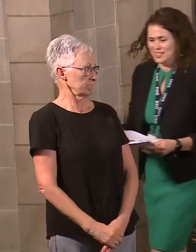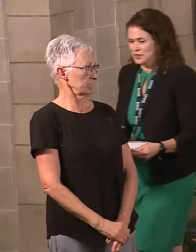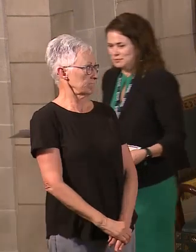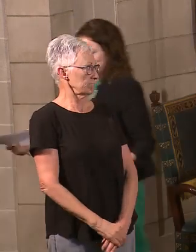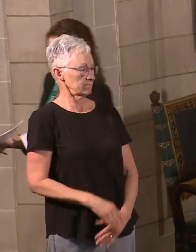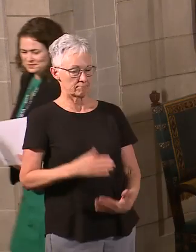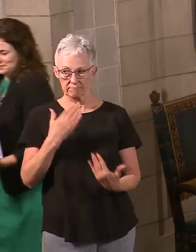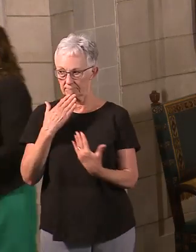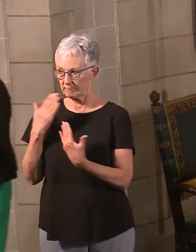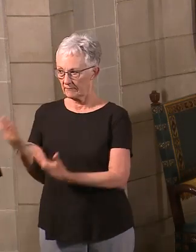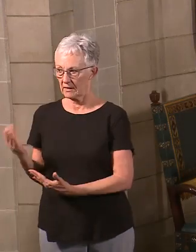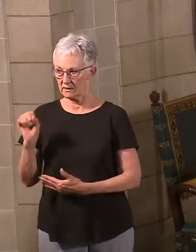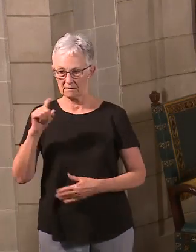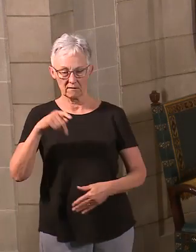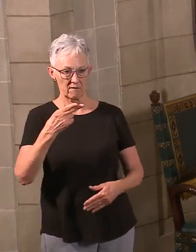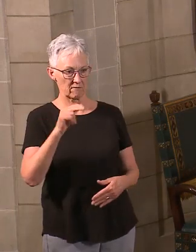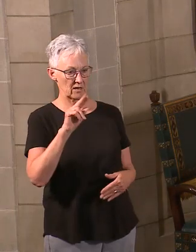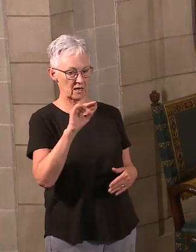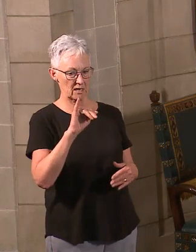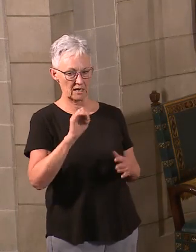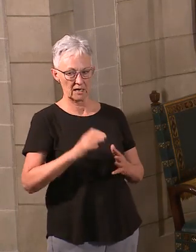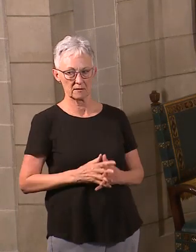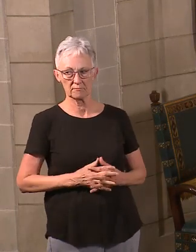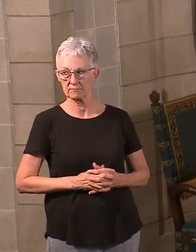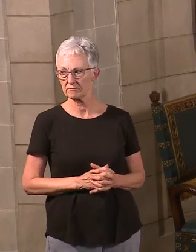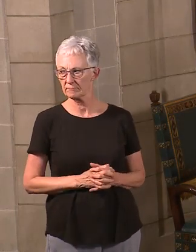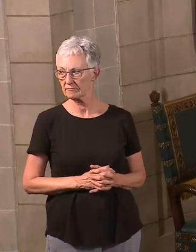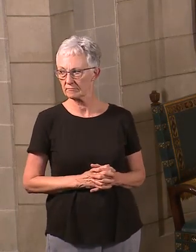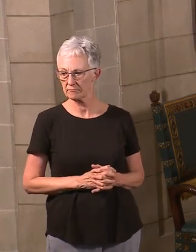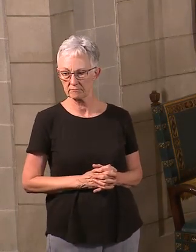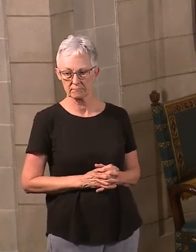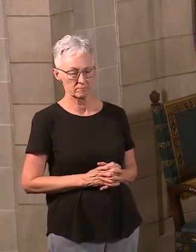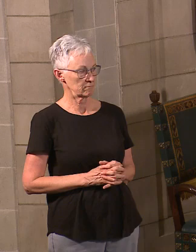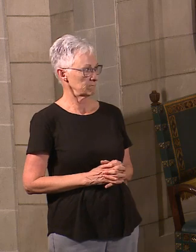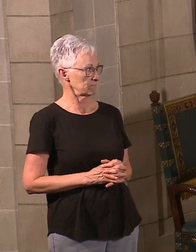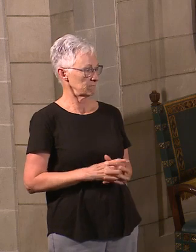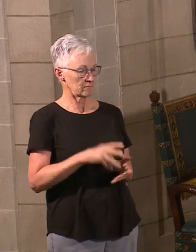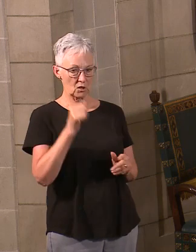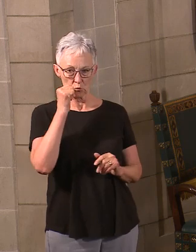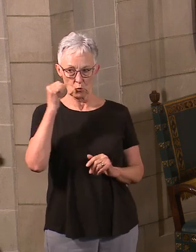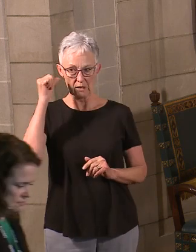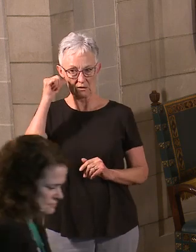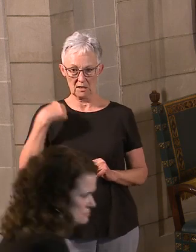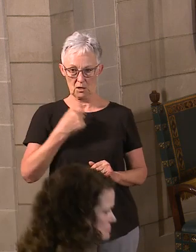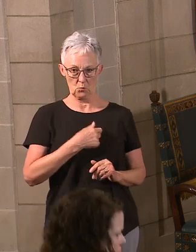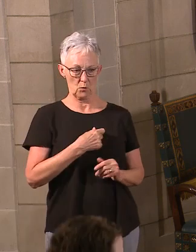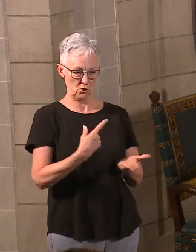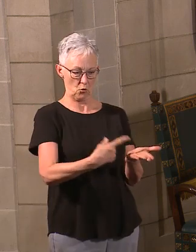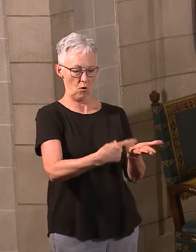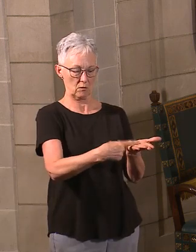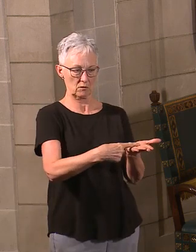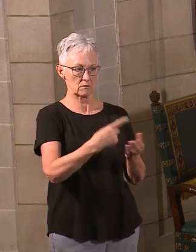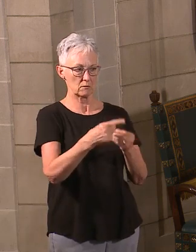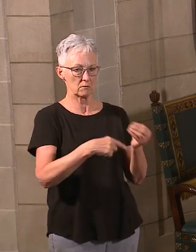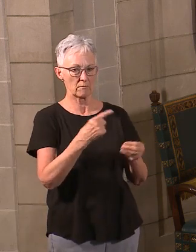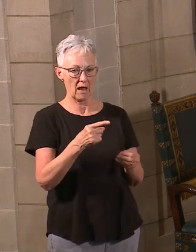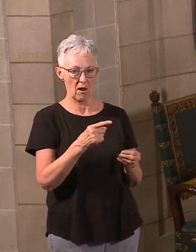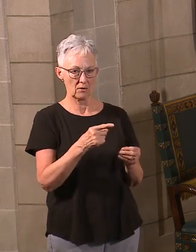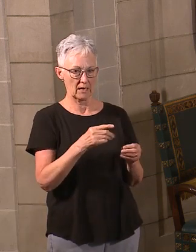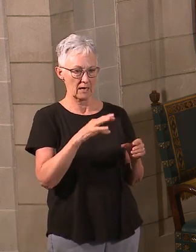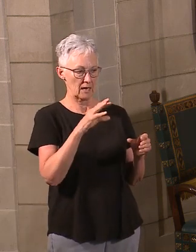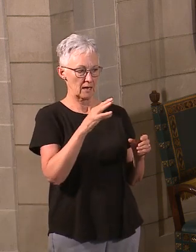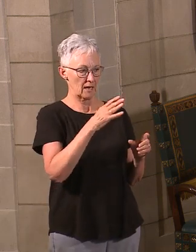Great, thank you very much, Stephanie, I appreciate it. So again, as we talked about yesterday, domestic violence is a concern for us. We've seen that after